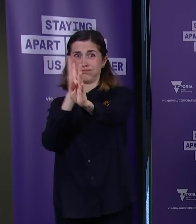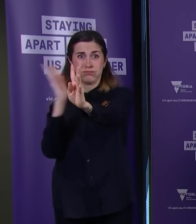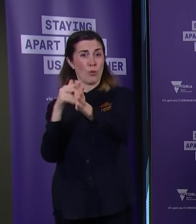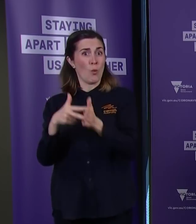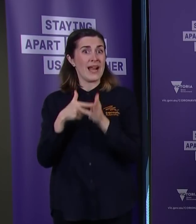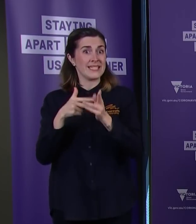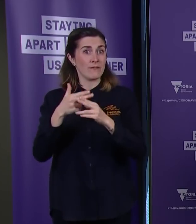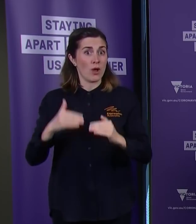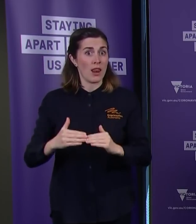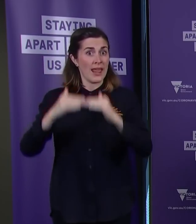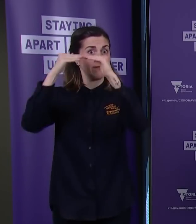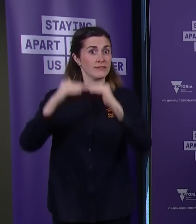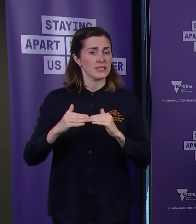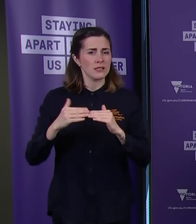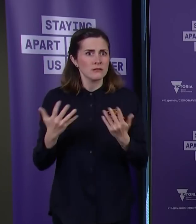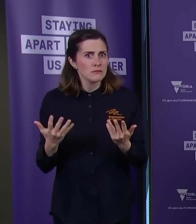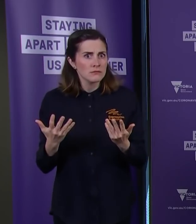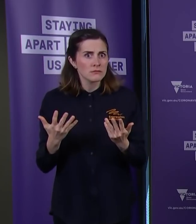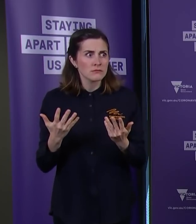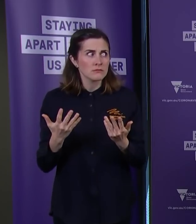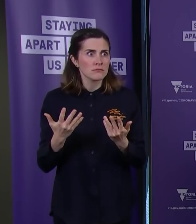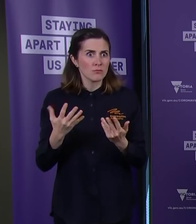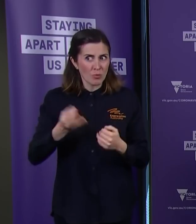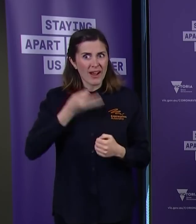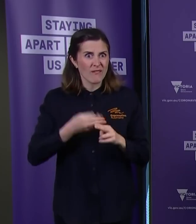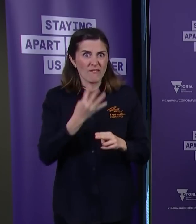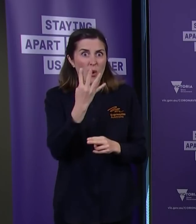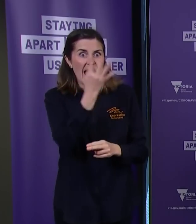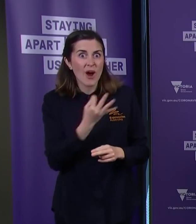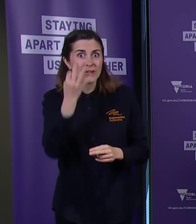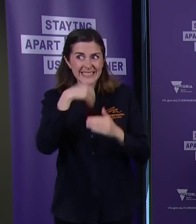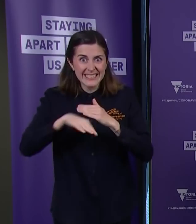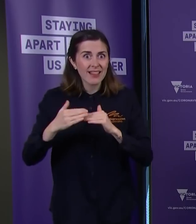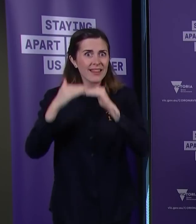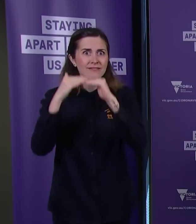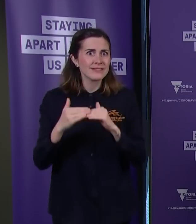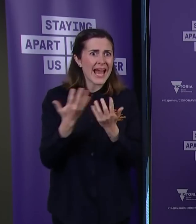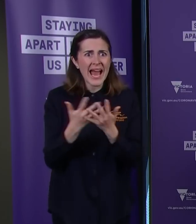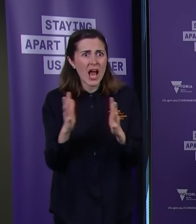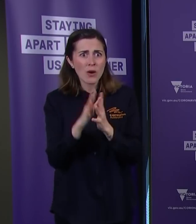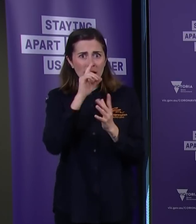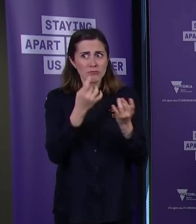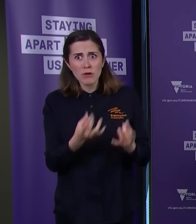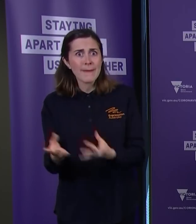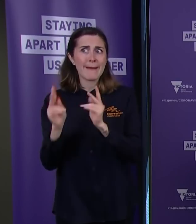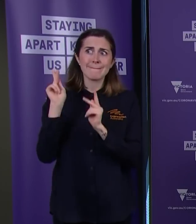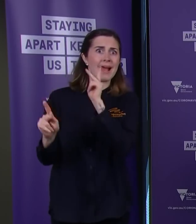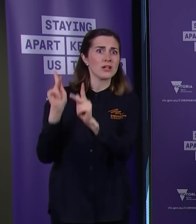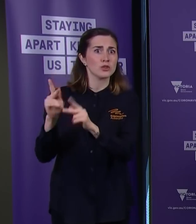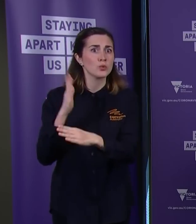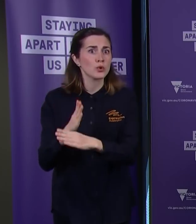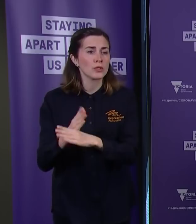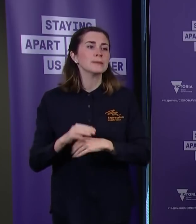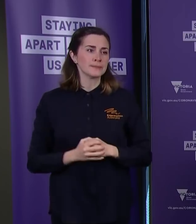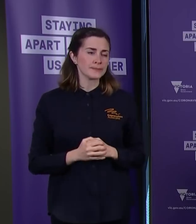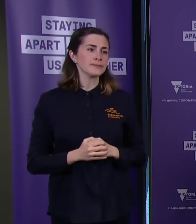Is that a lot of preparation? Yeah, there is a lot of preparation, but those offices have been working through that. Those sectors and businesses have